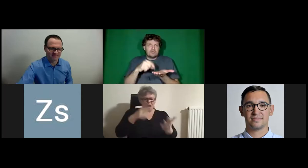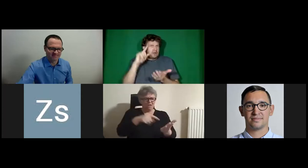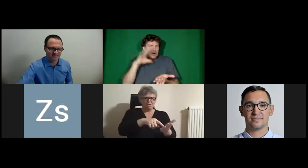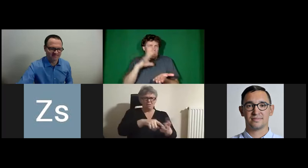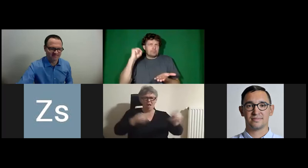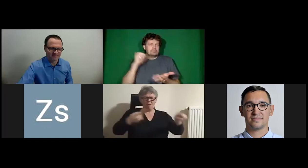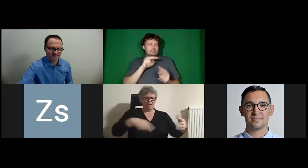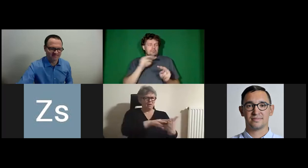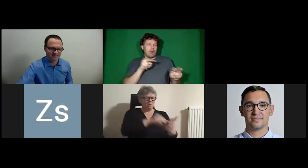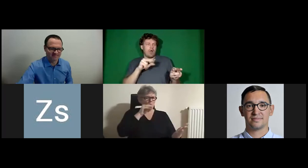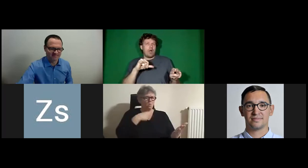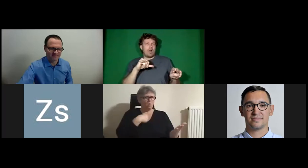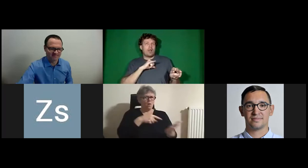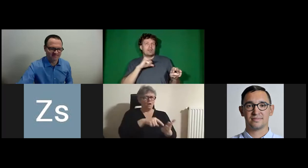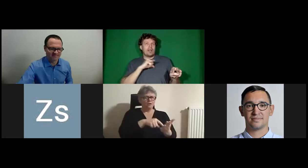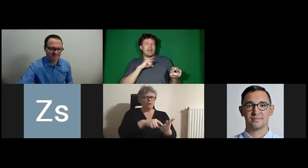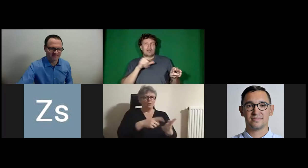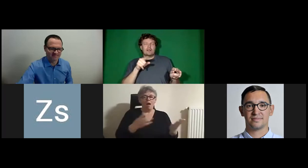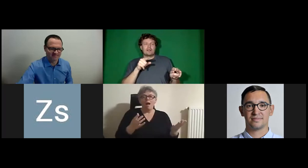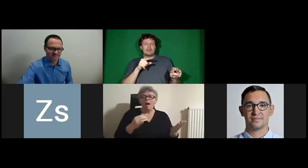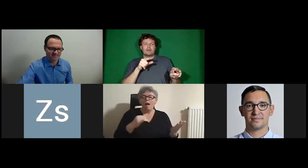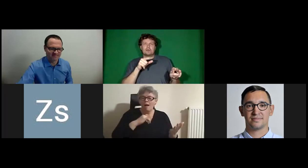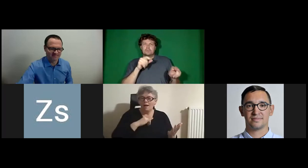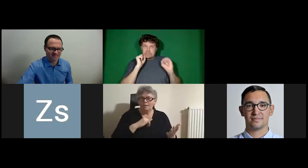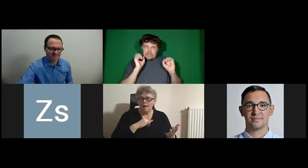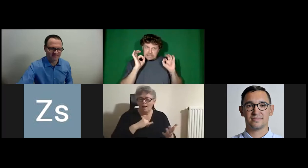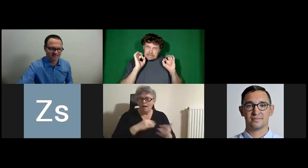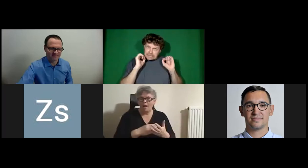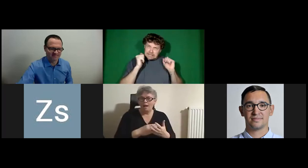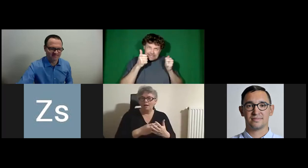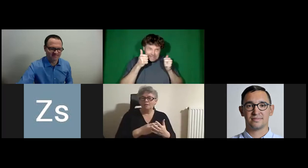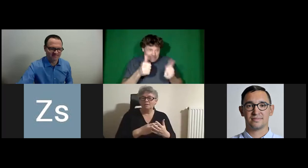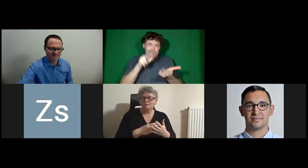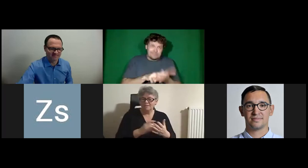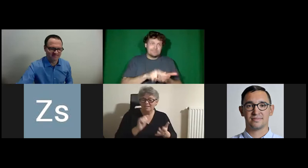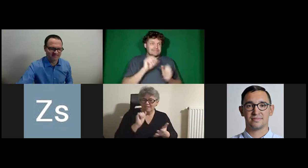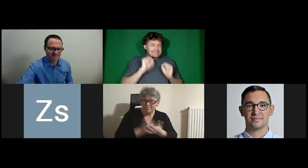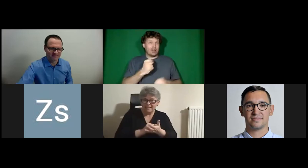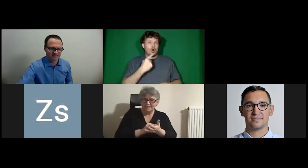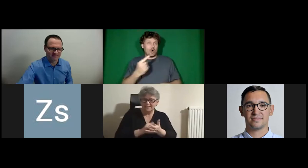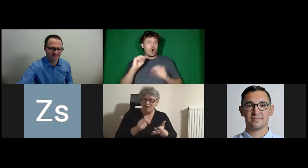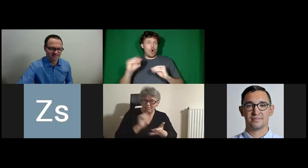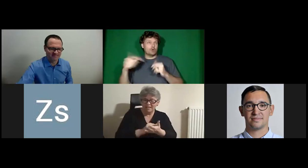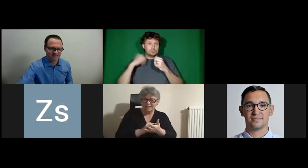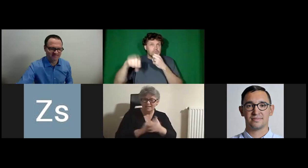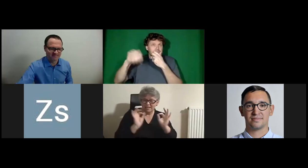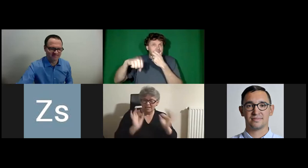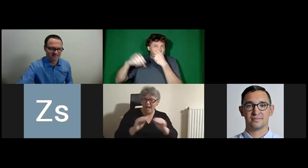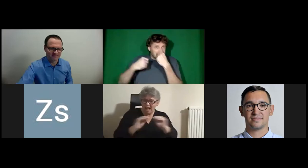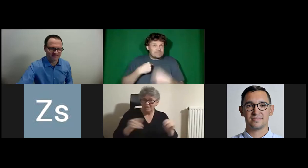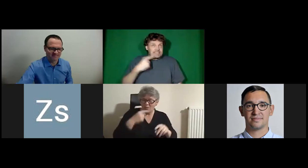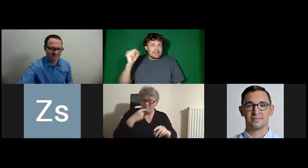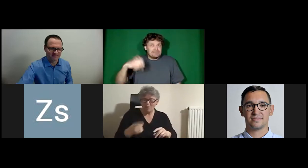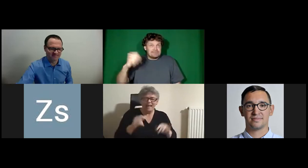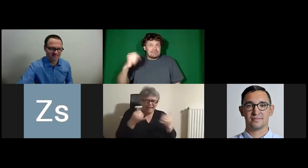visual. I could see what he wanted. So he was trying to communicate his plays, but the players all being